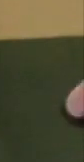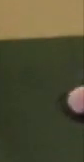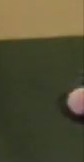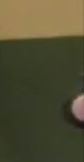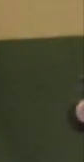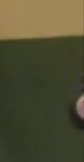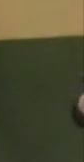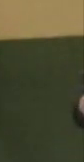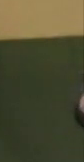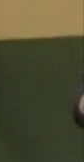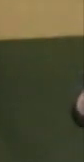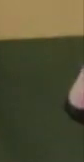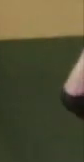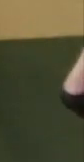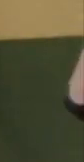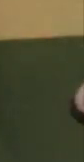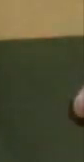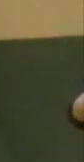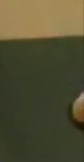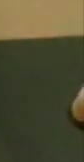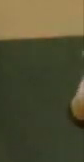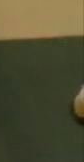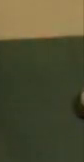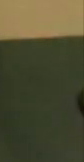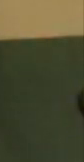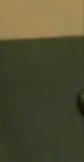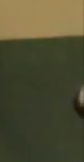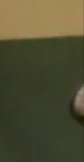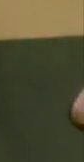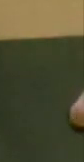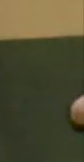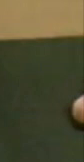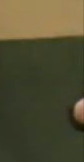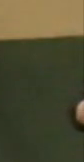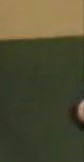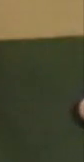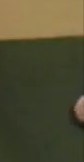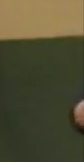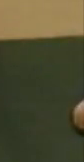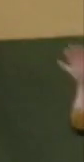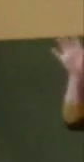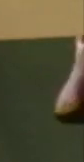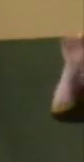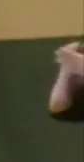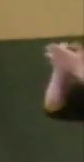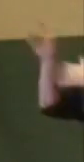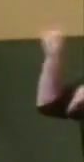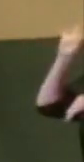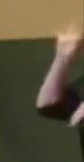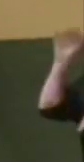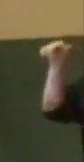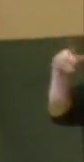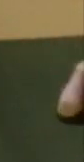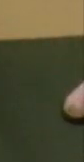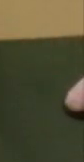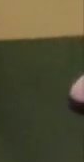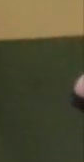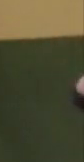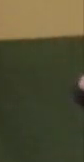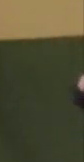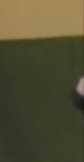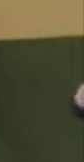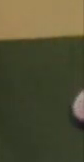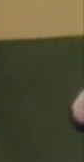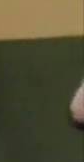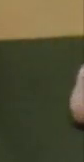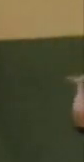a Saturday, where you go and you knock on the door and you talk to your neighbors and you tell them, hey, we're part of the block club, and tell them what the